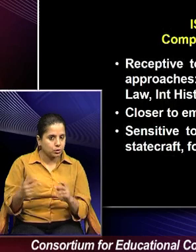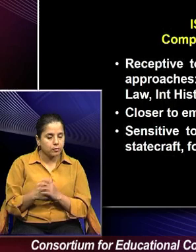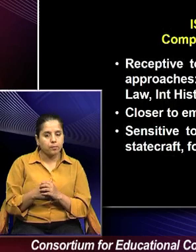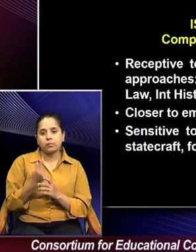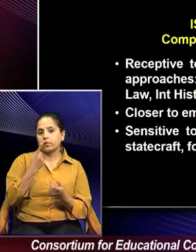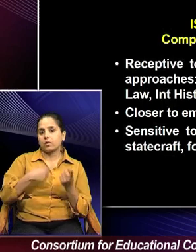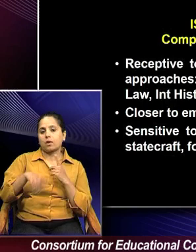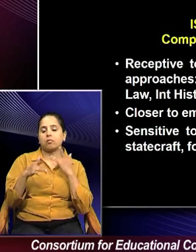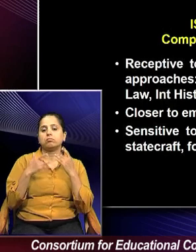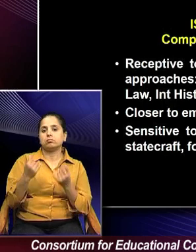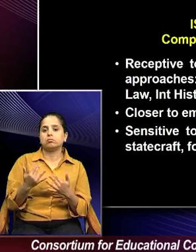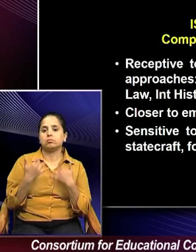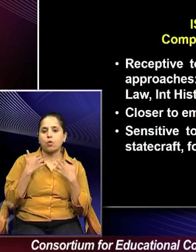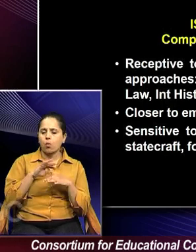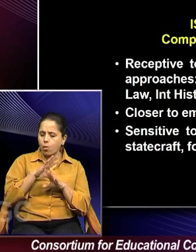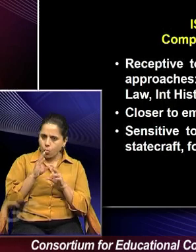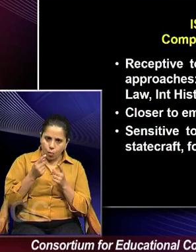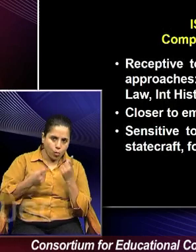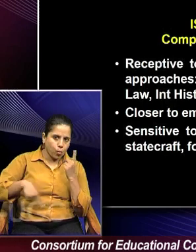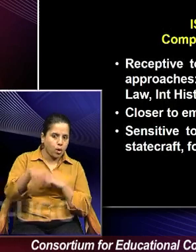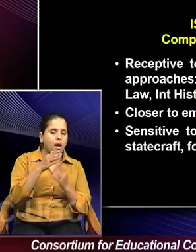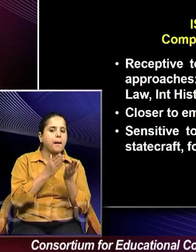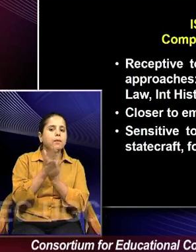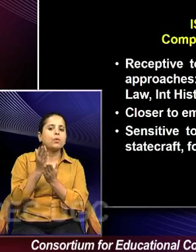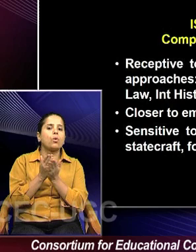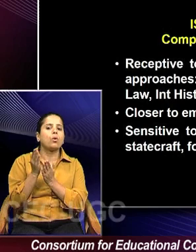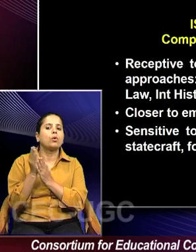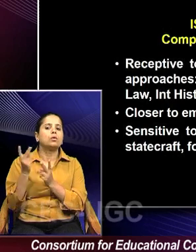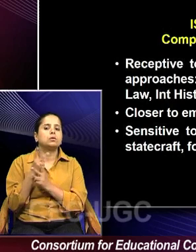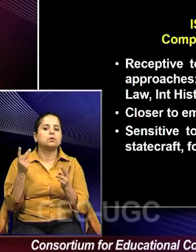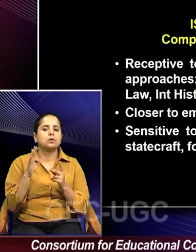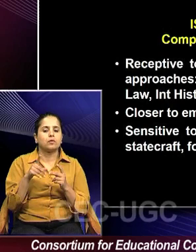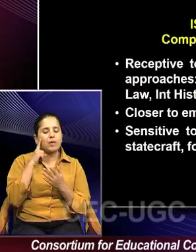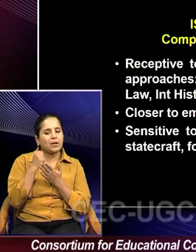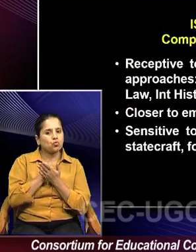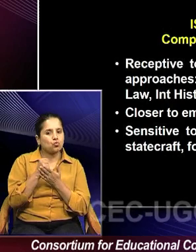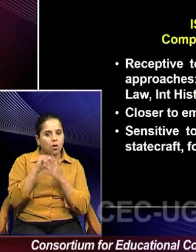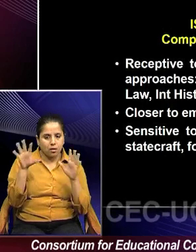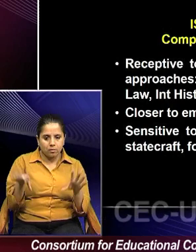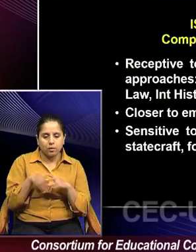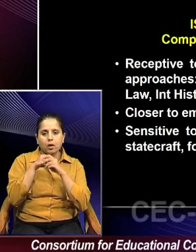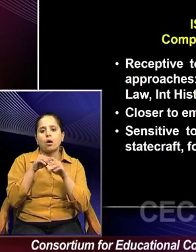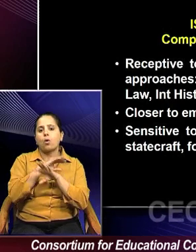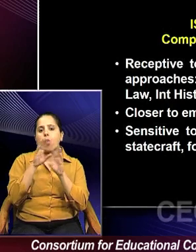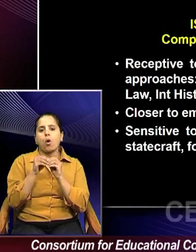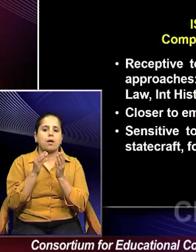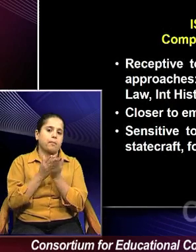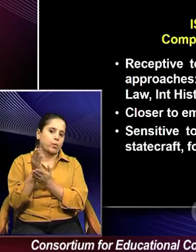are inspired by all these approaches, try to combine all these